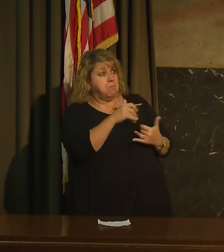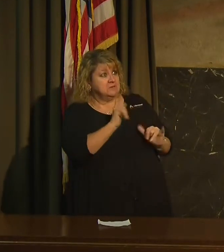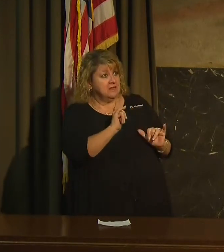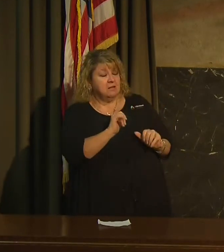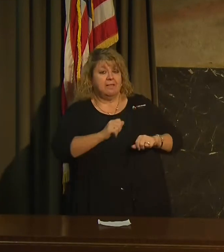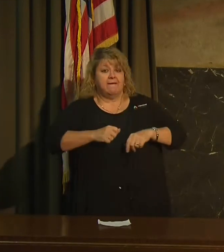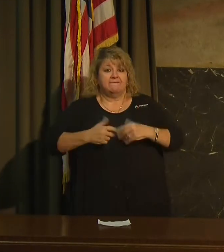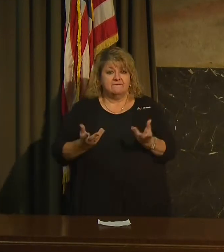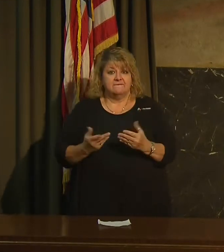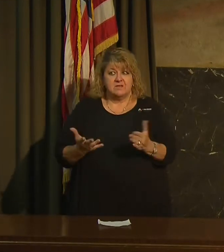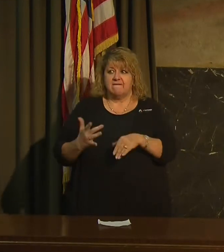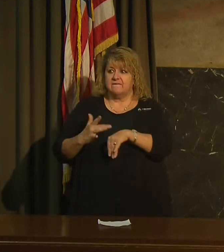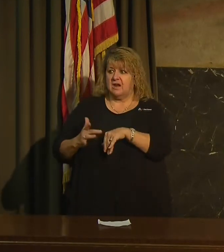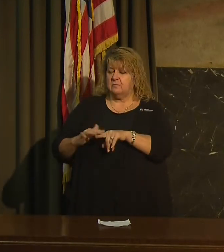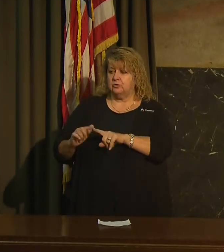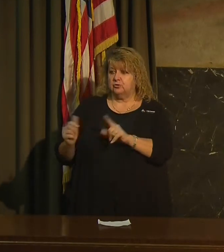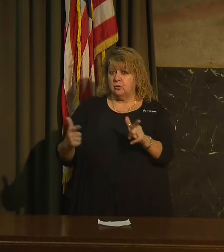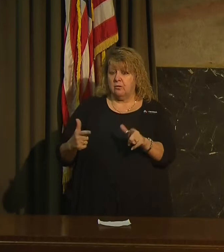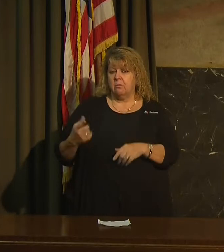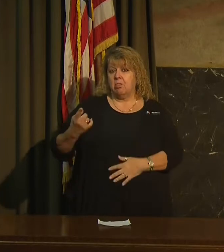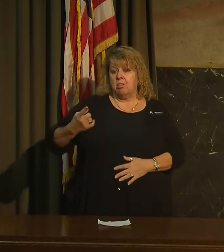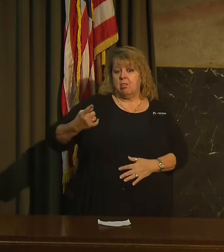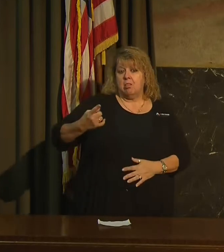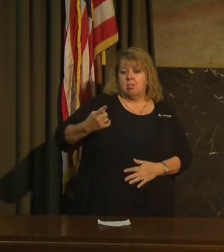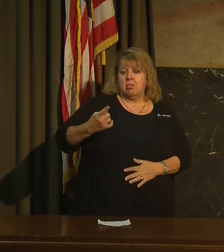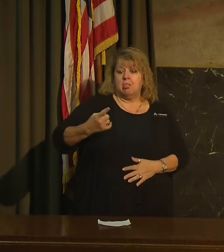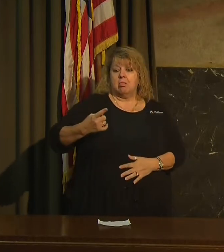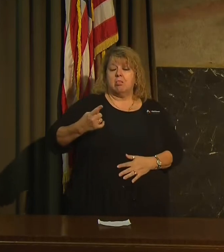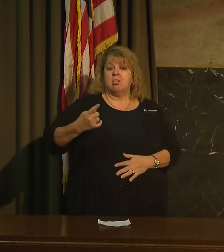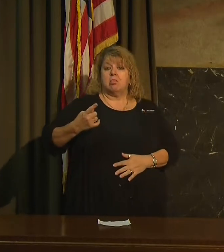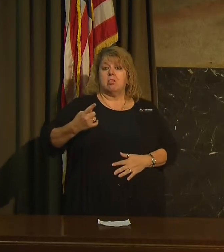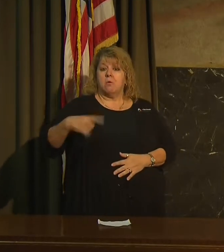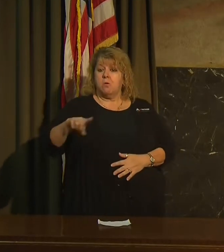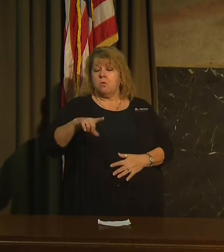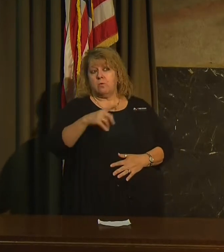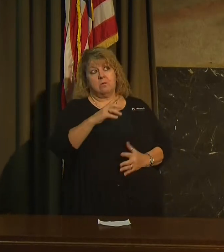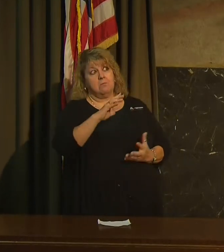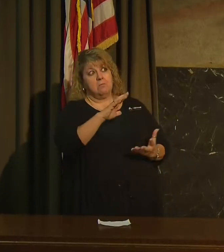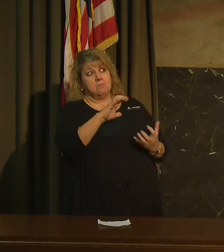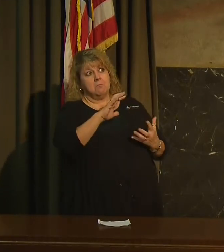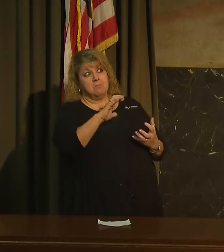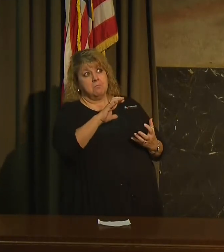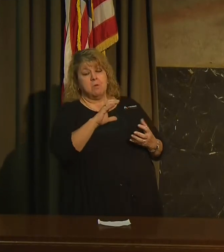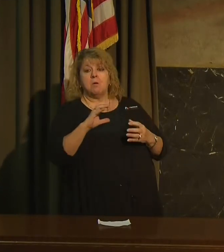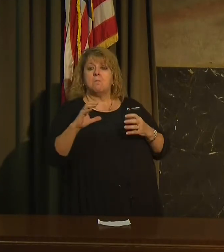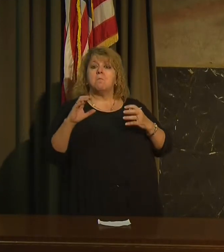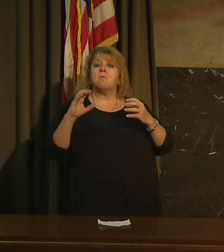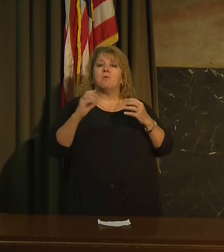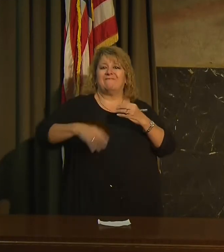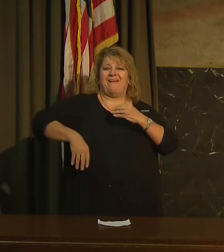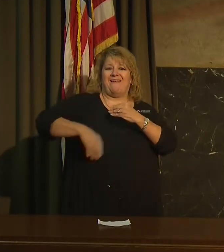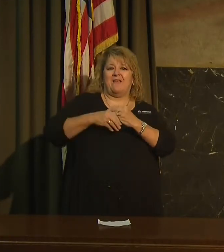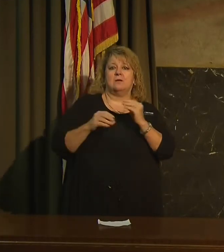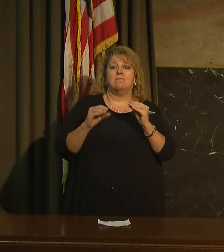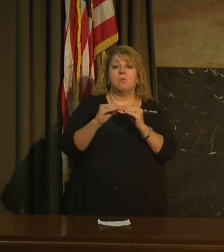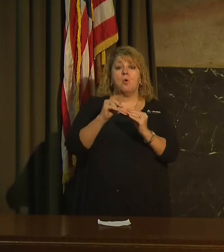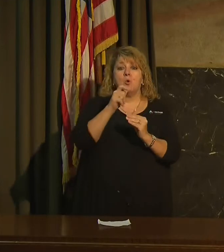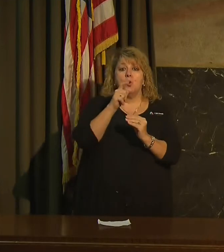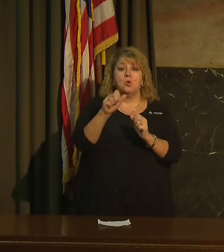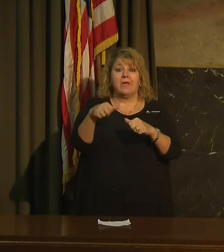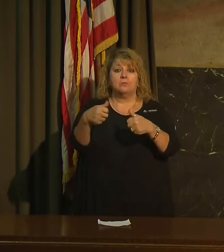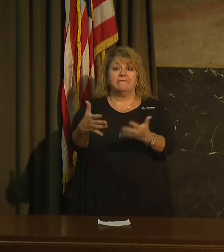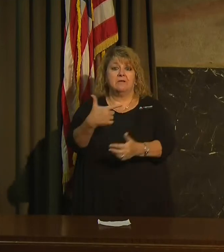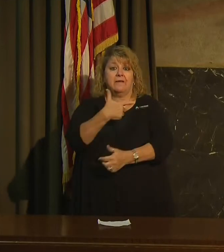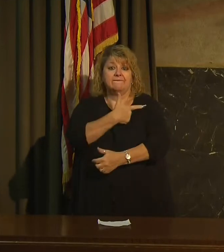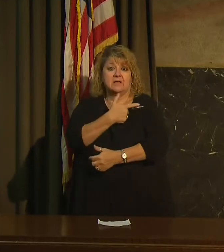by that I mean the doses we are receiving are considerable. We have more enrolled providers than ever around the